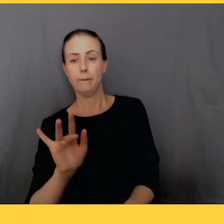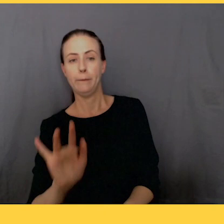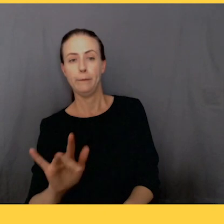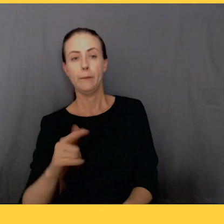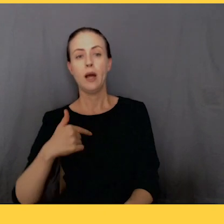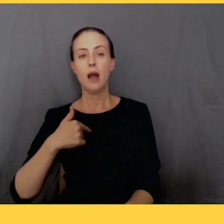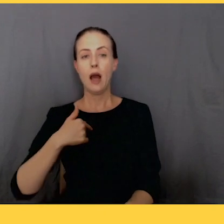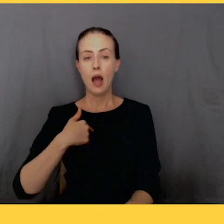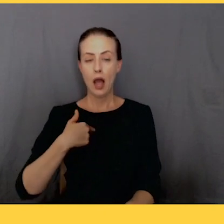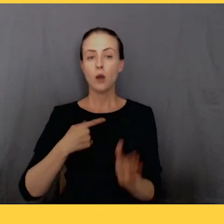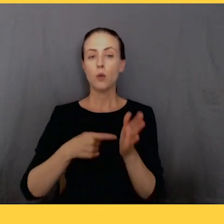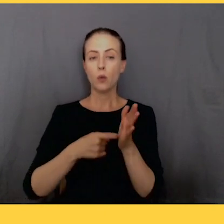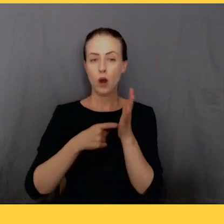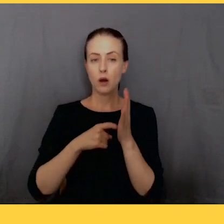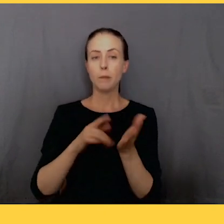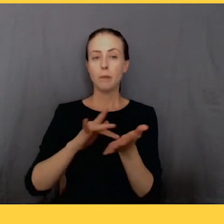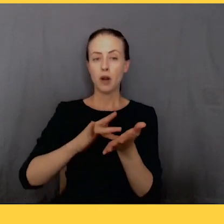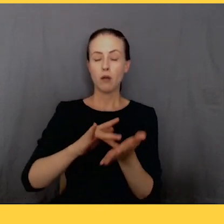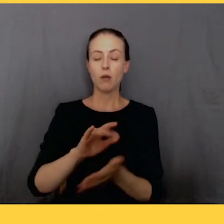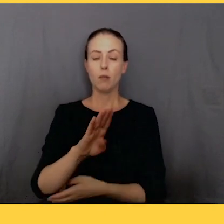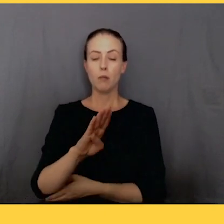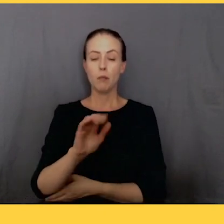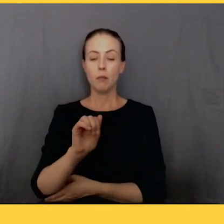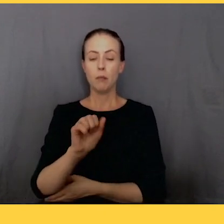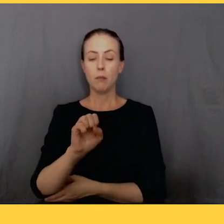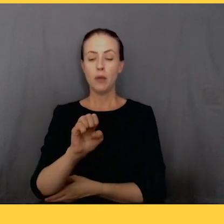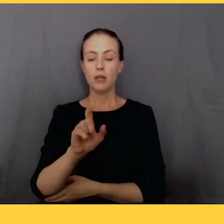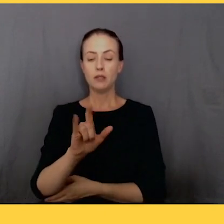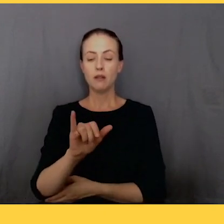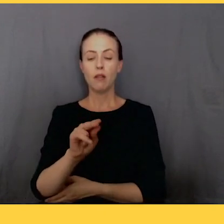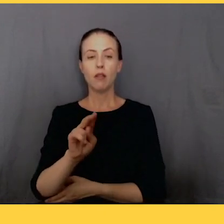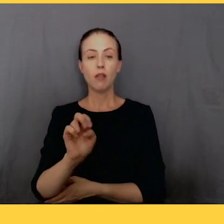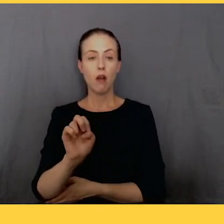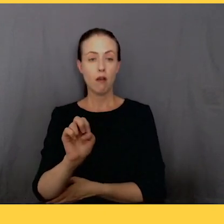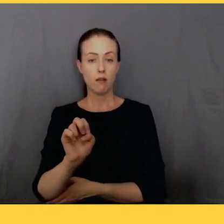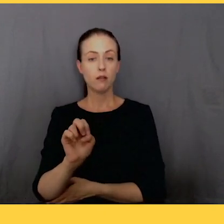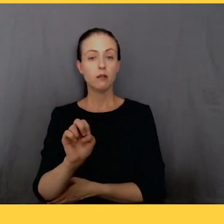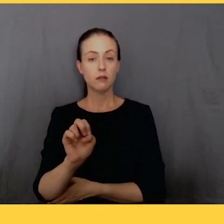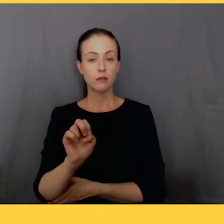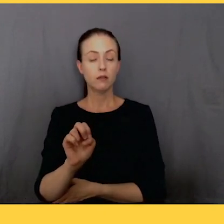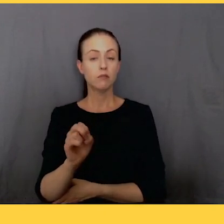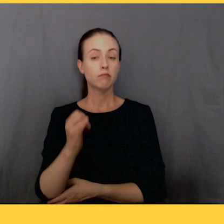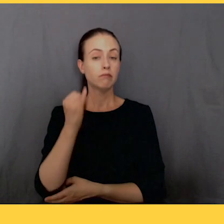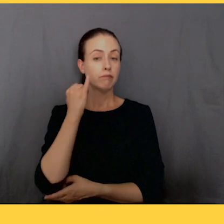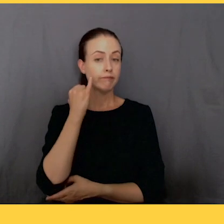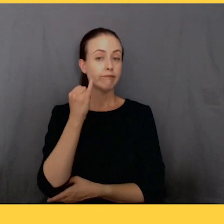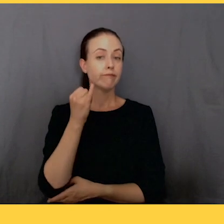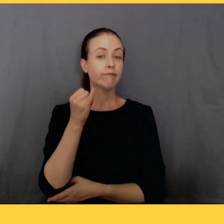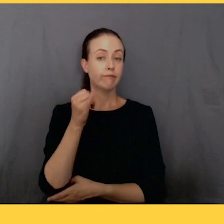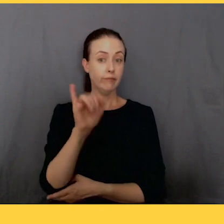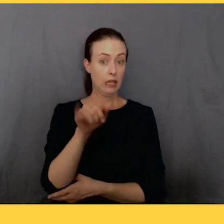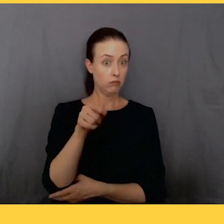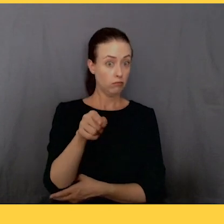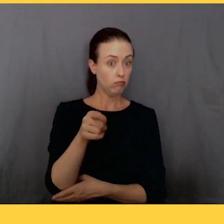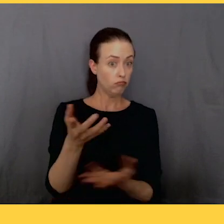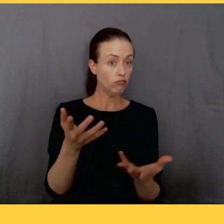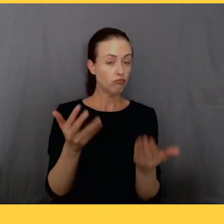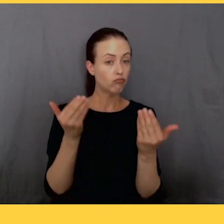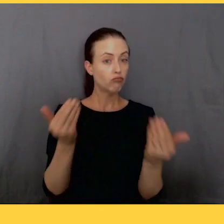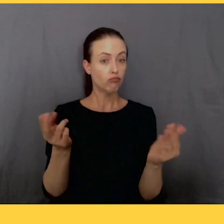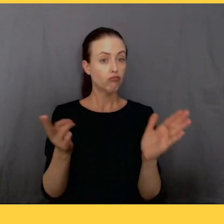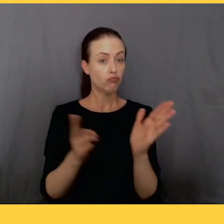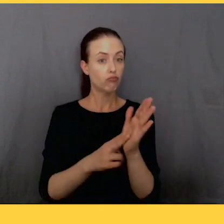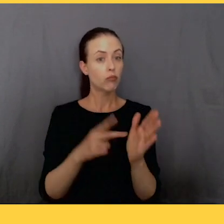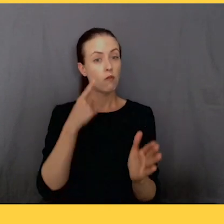care customers. And if you happen to be in one of these conditions, we'd love for you to sign up for the